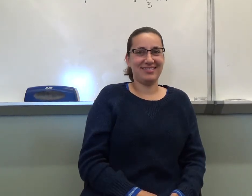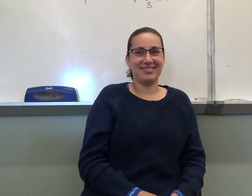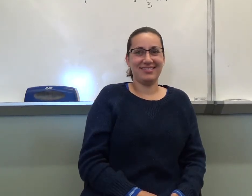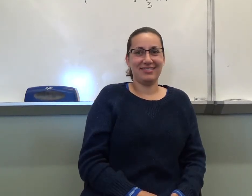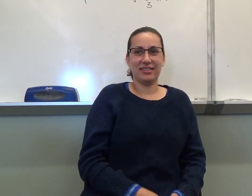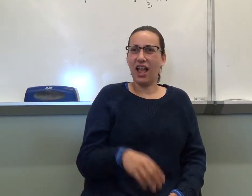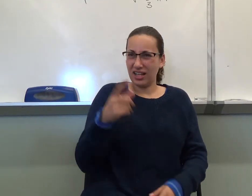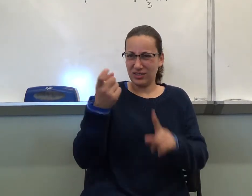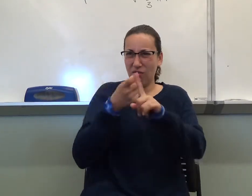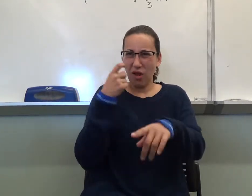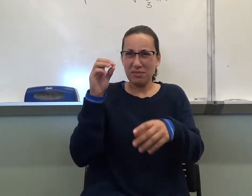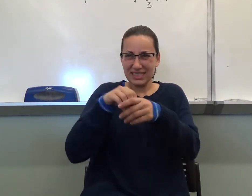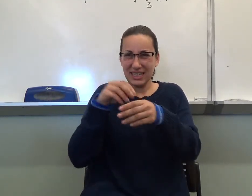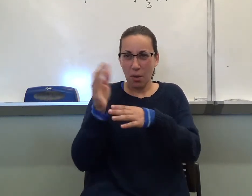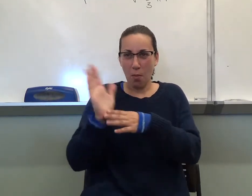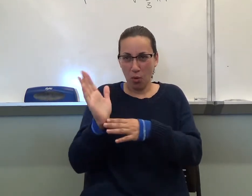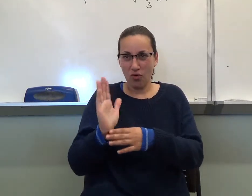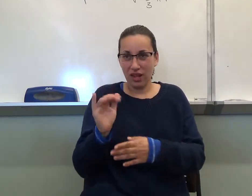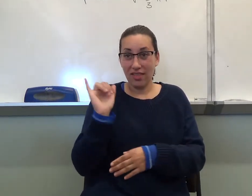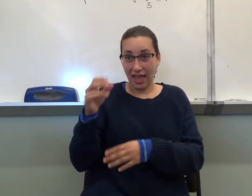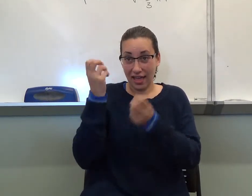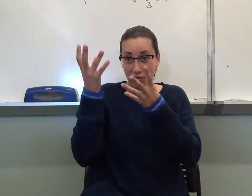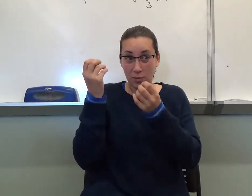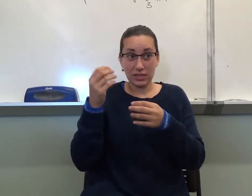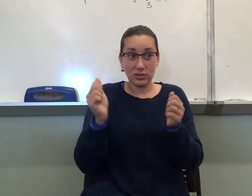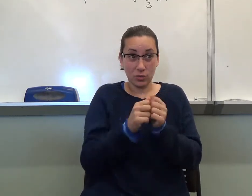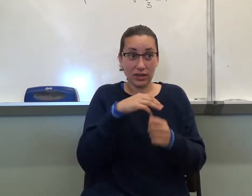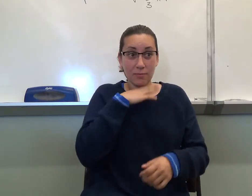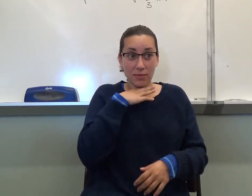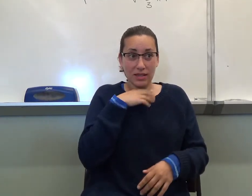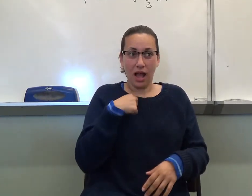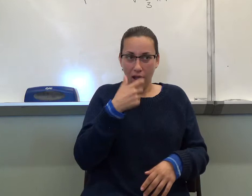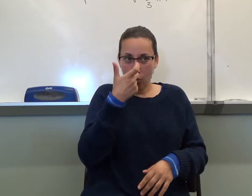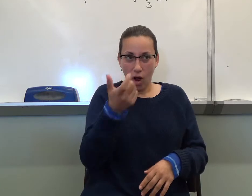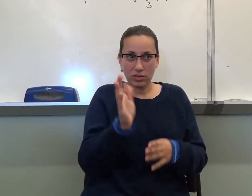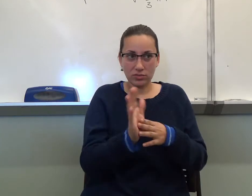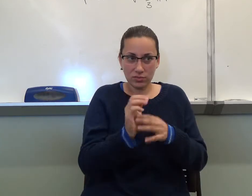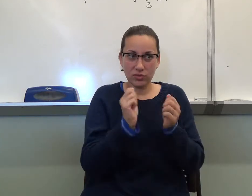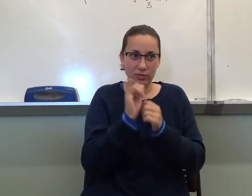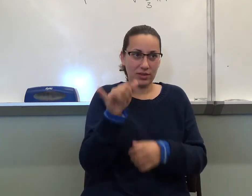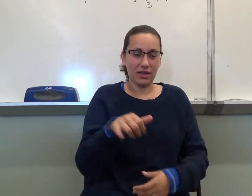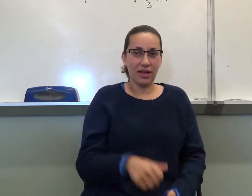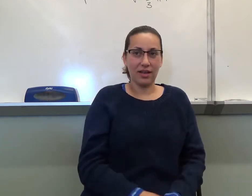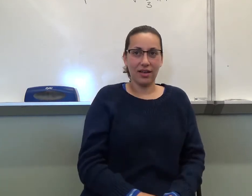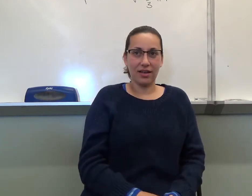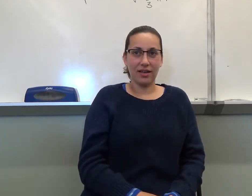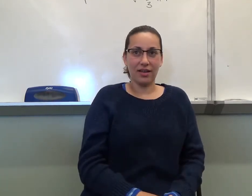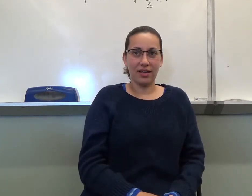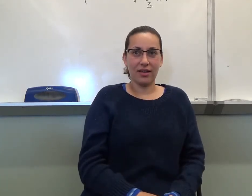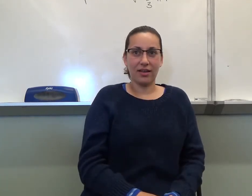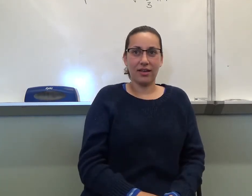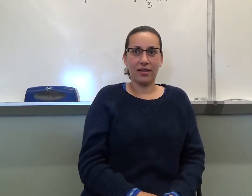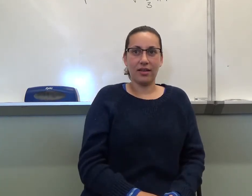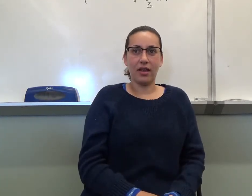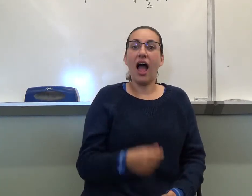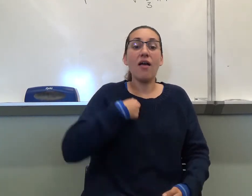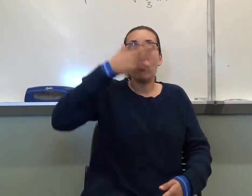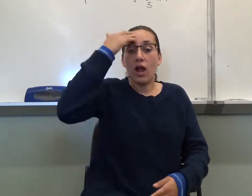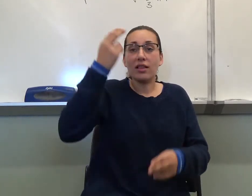any further than that. So they chose this spacing so that the actual tops of the bars are going to be in this range right here.